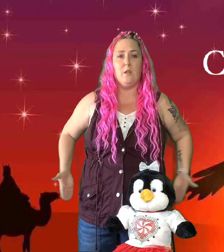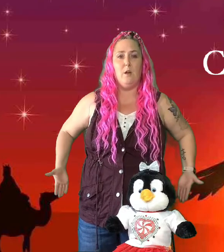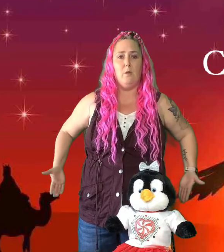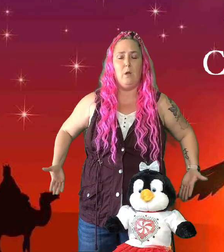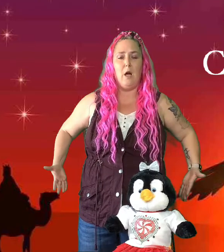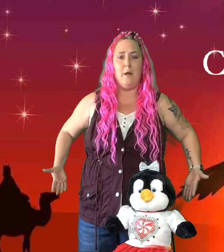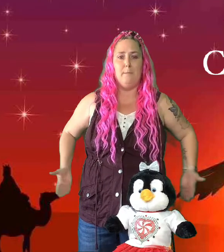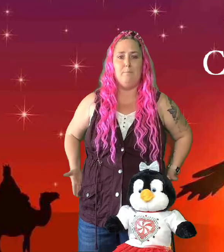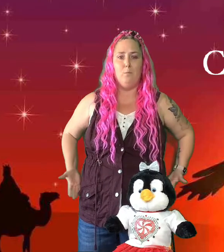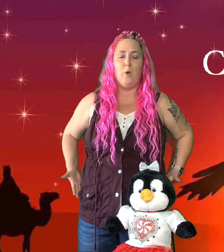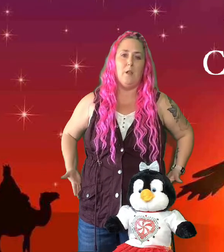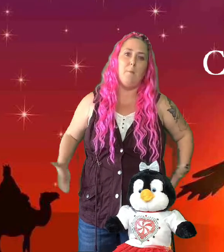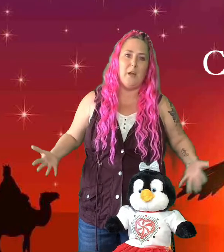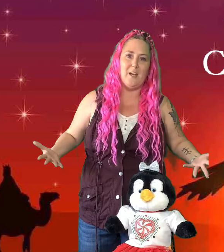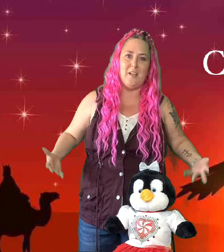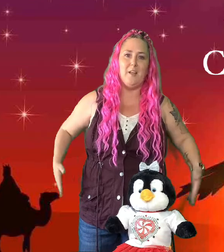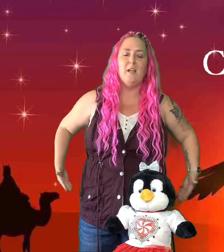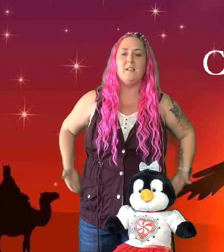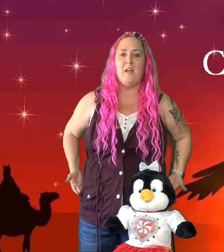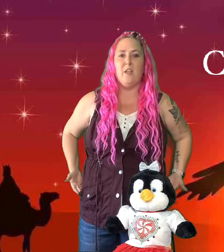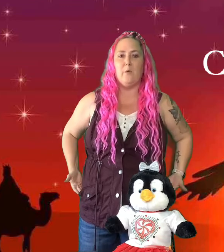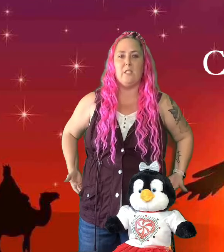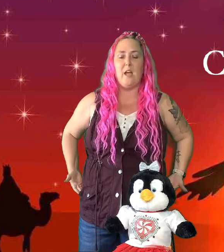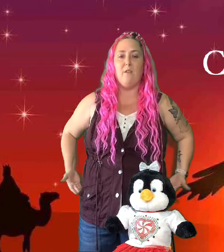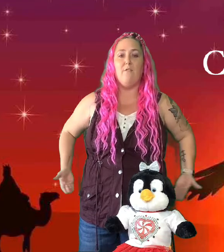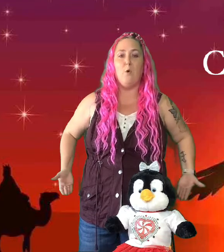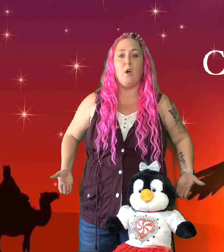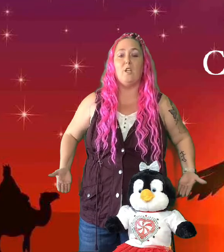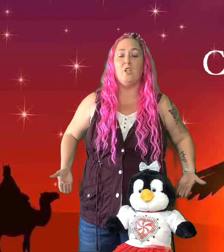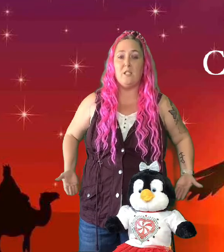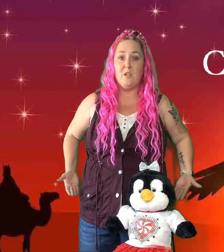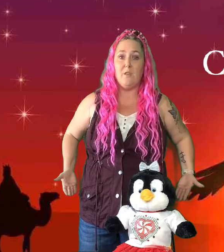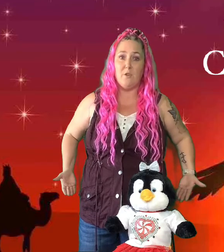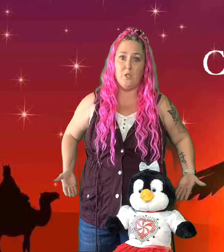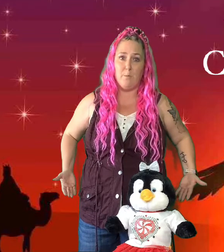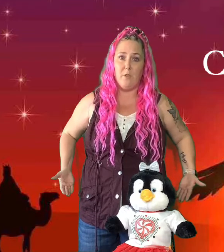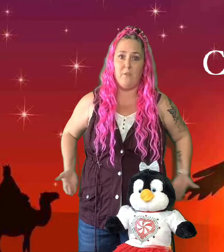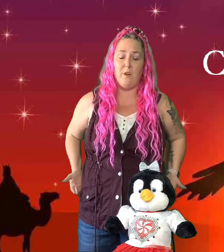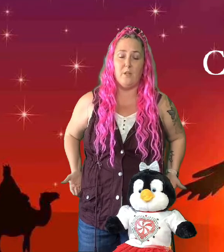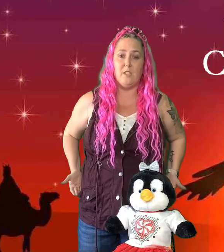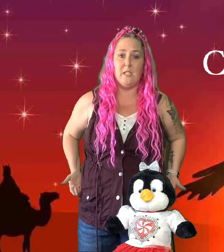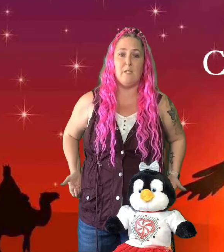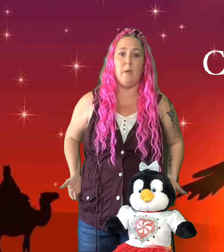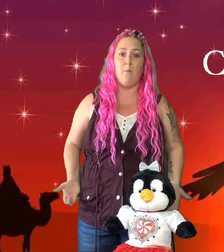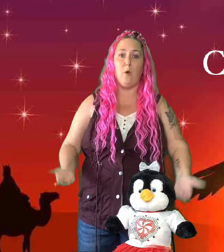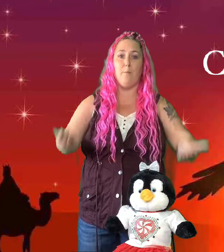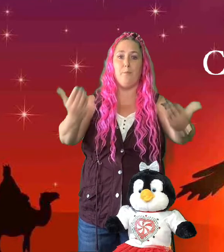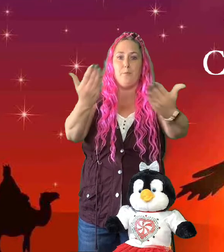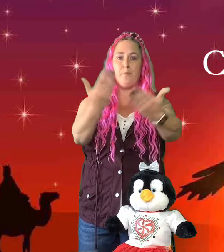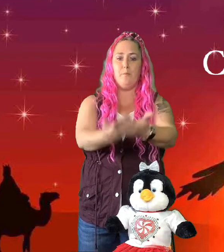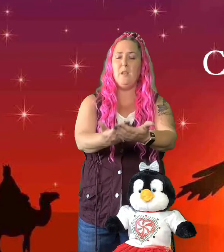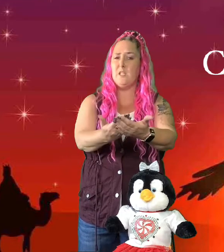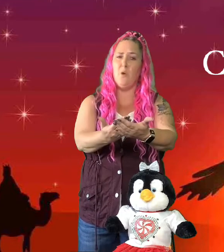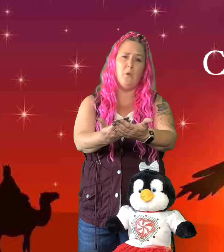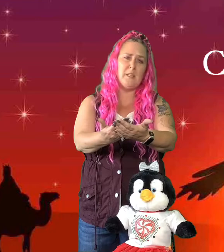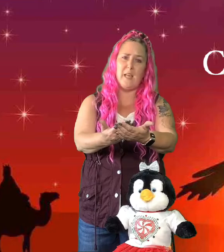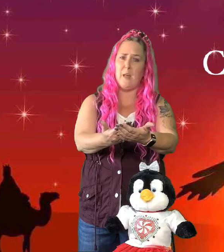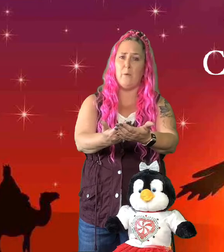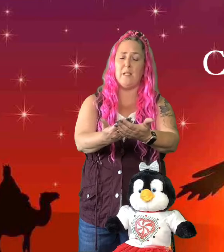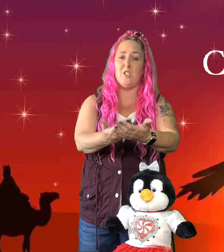universal, American sign language sign for just the virgin birth, for Jesus being born. So you only sign that when it's